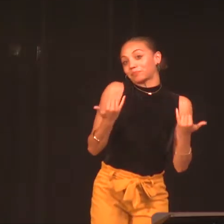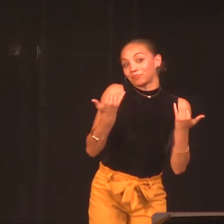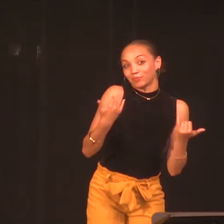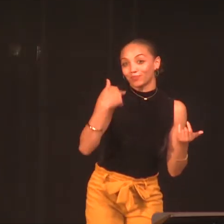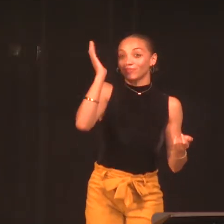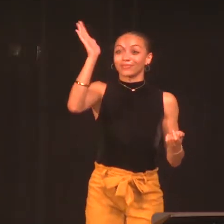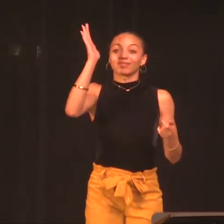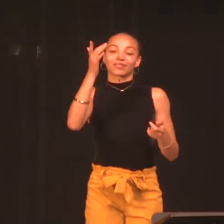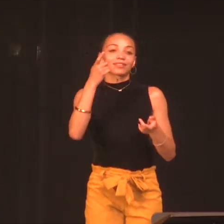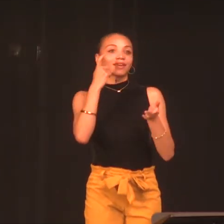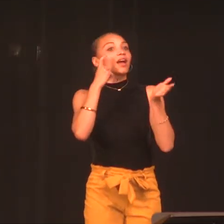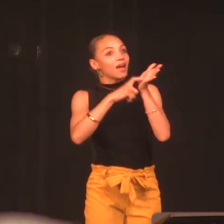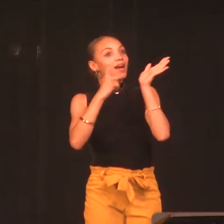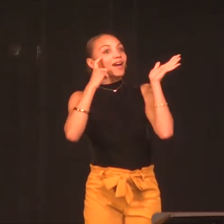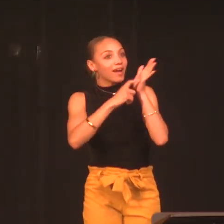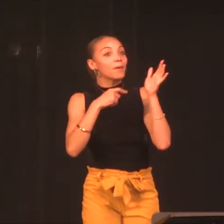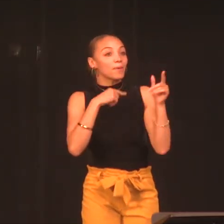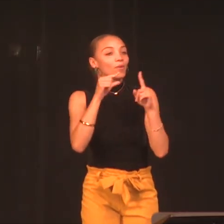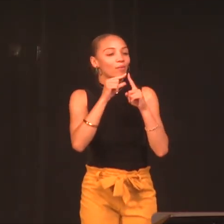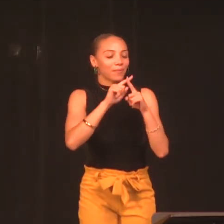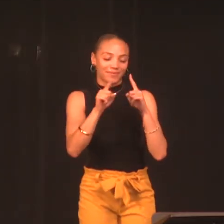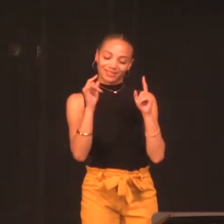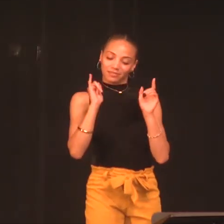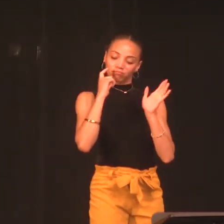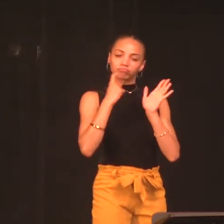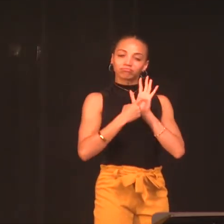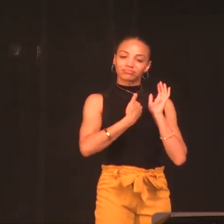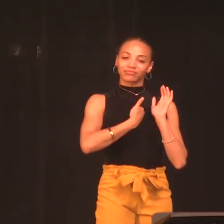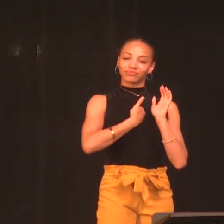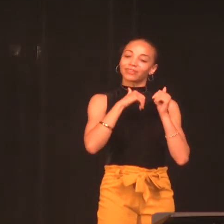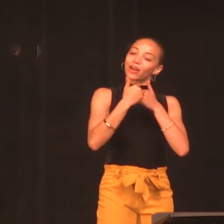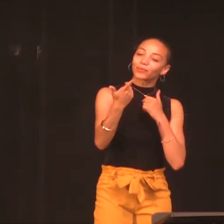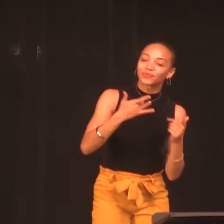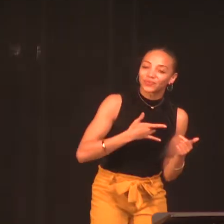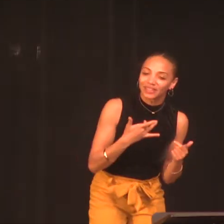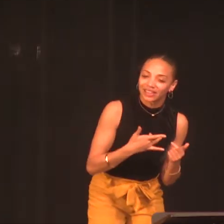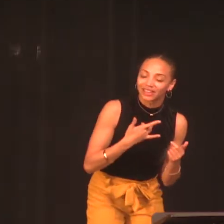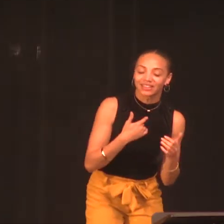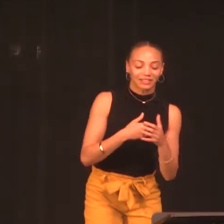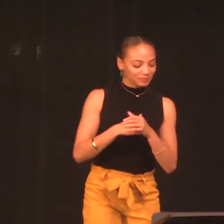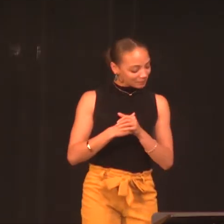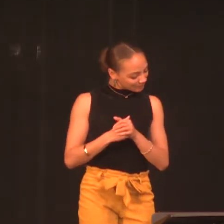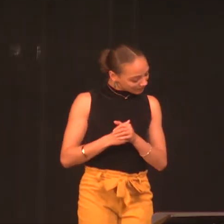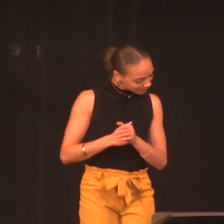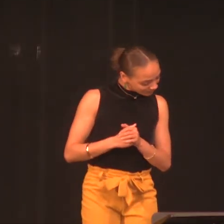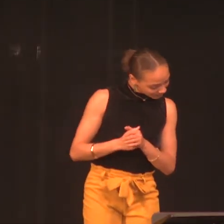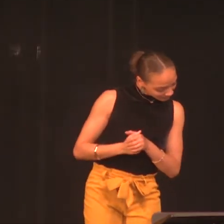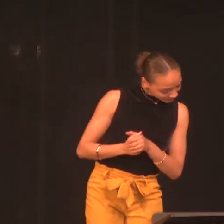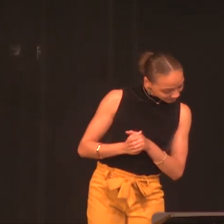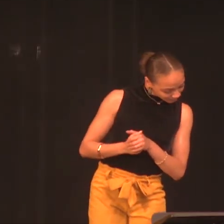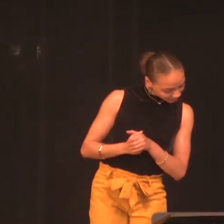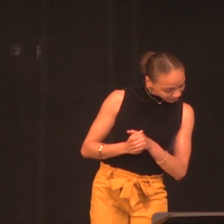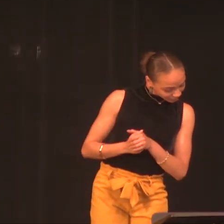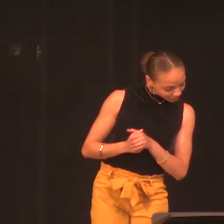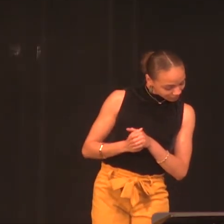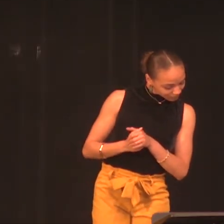feeling, every feeling. Even now, as I stand up here and share my words, I remember how this feels.